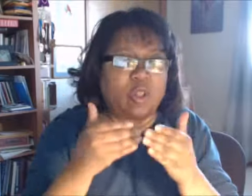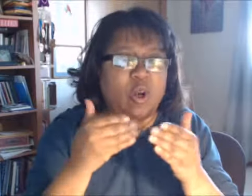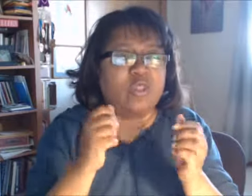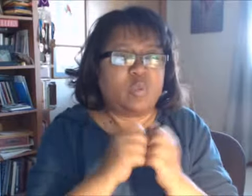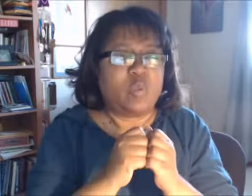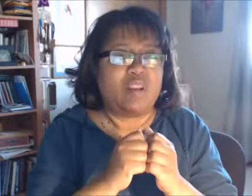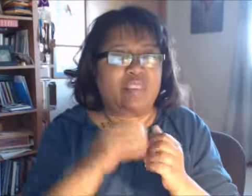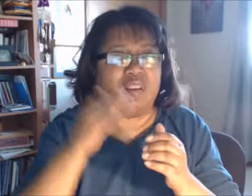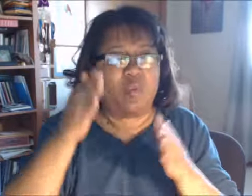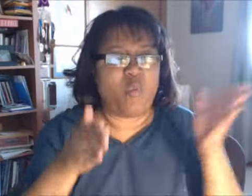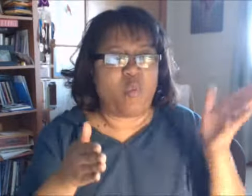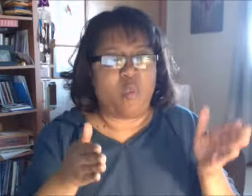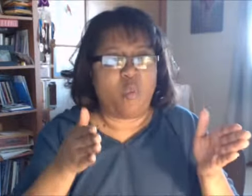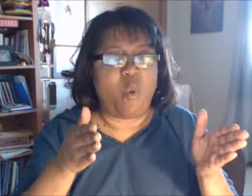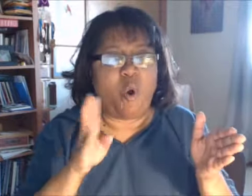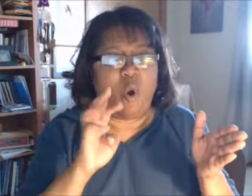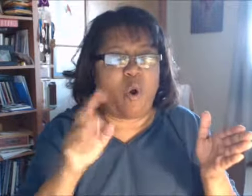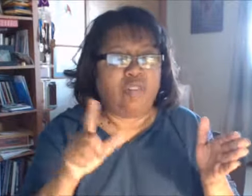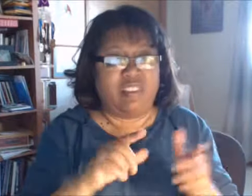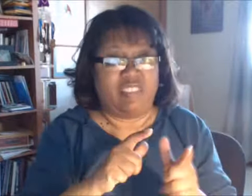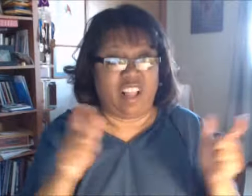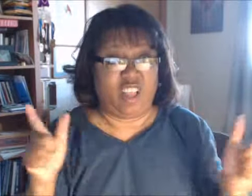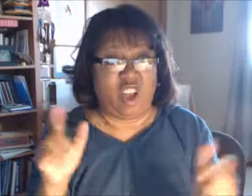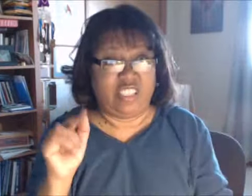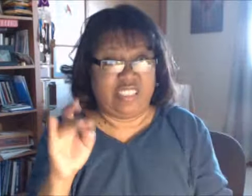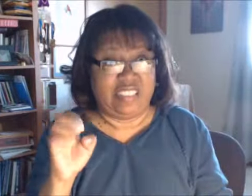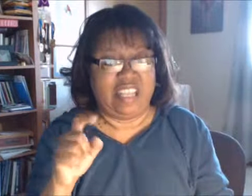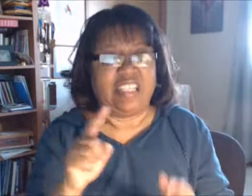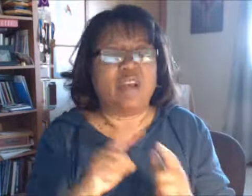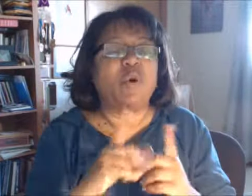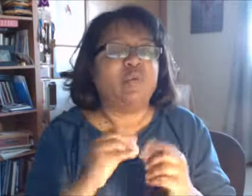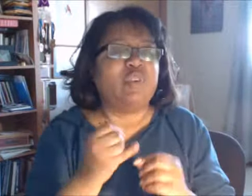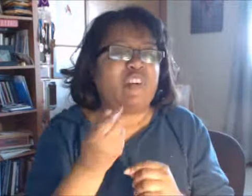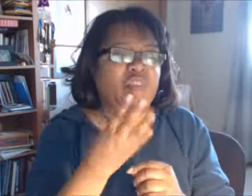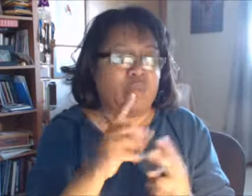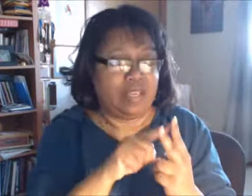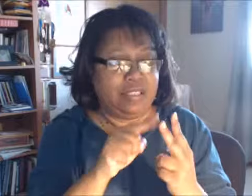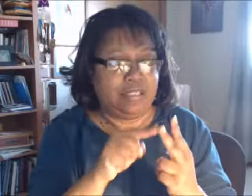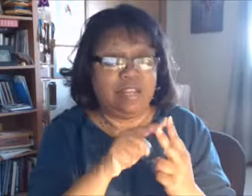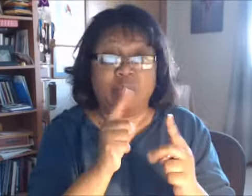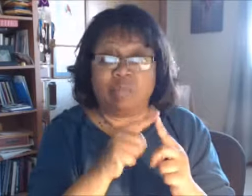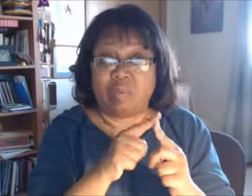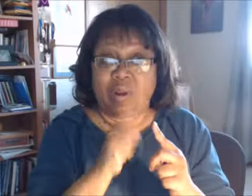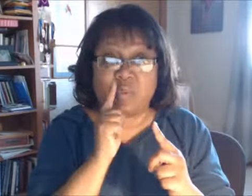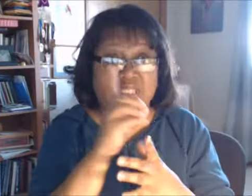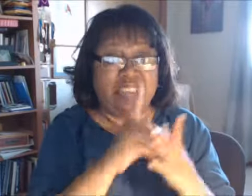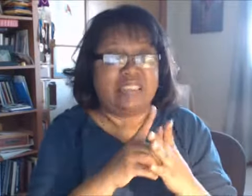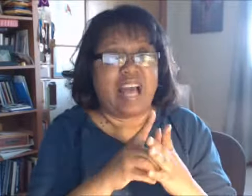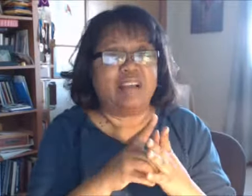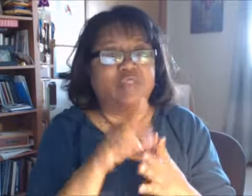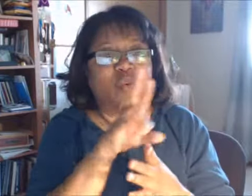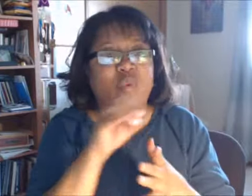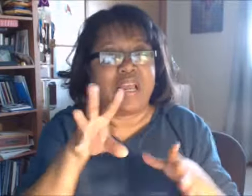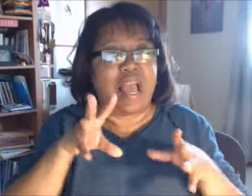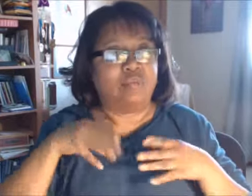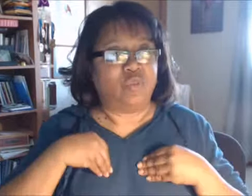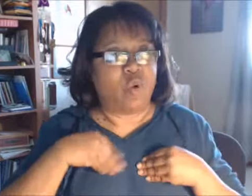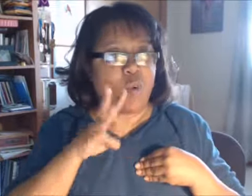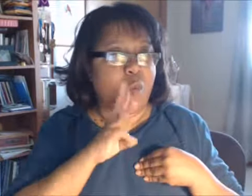of your large intestine. Your large intestine is going to do a couple of things. Primarily, it's designed to reabsorb water from the